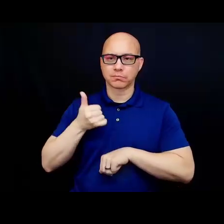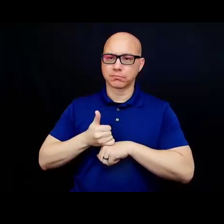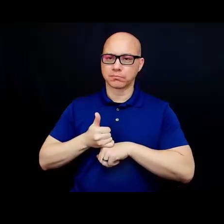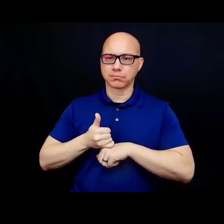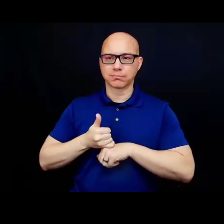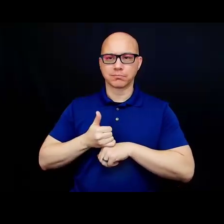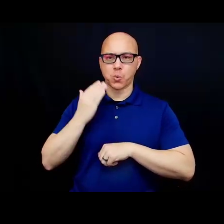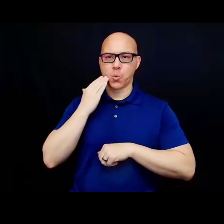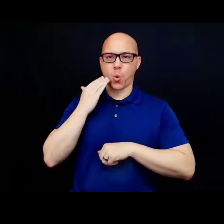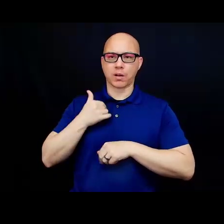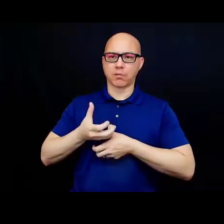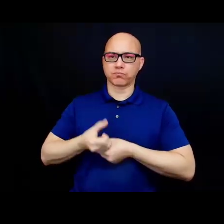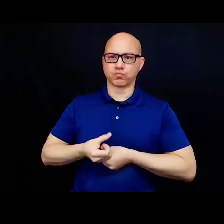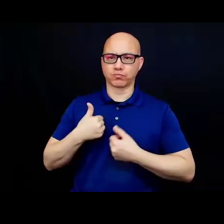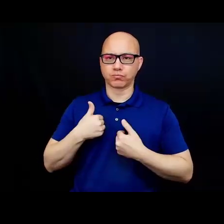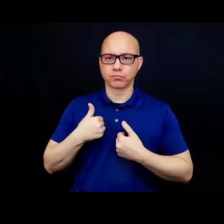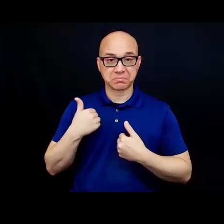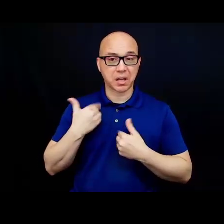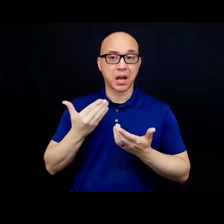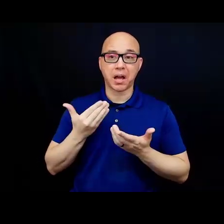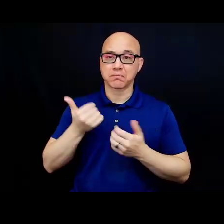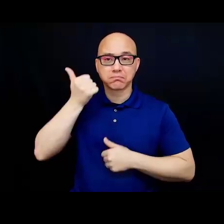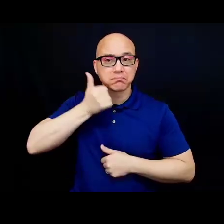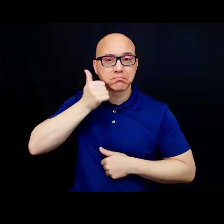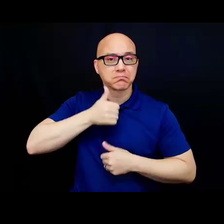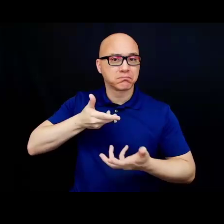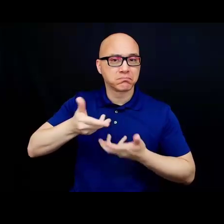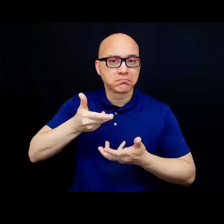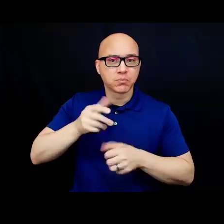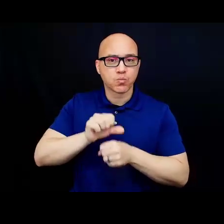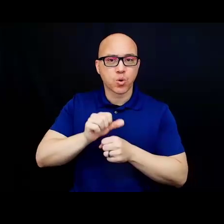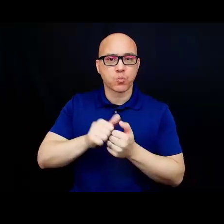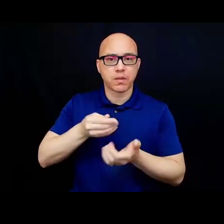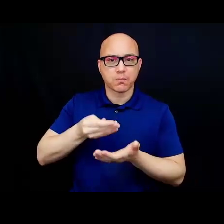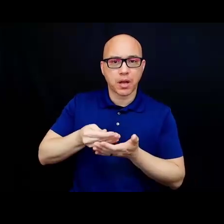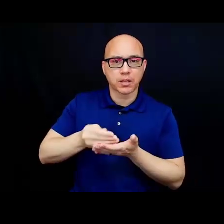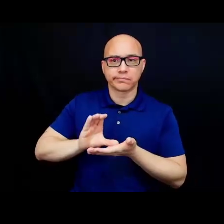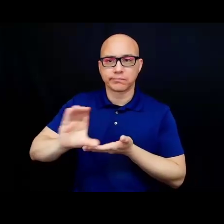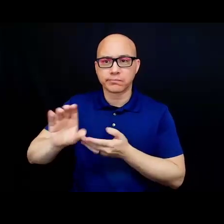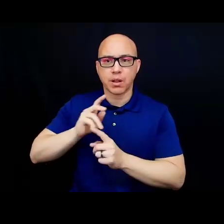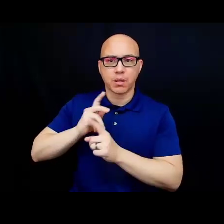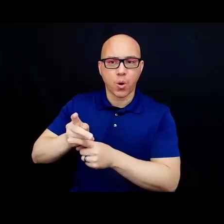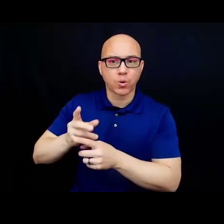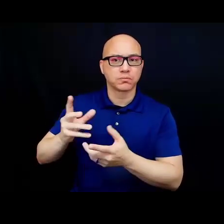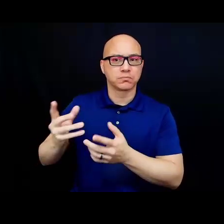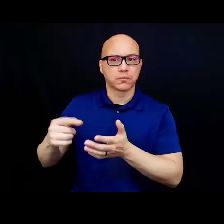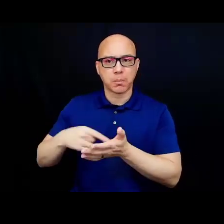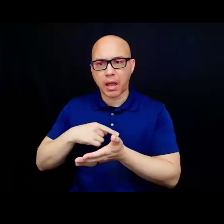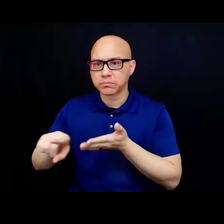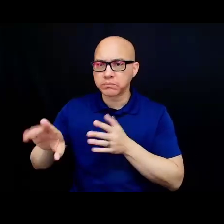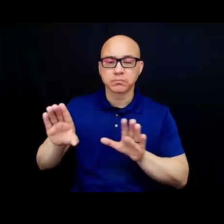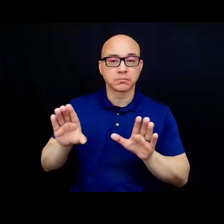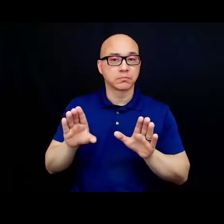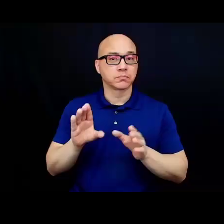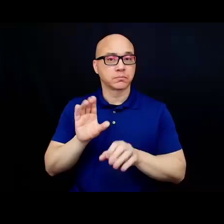I deal with access to capital every day. I deal with business owners,